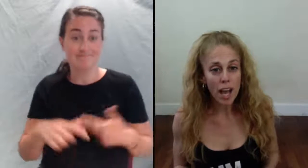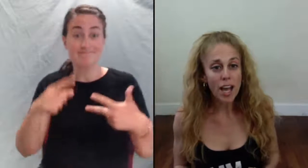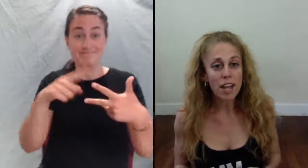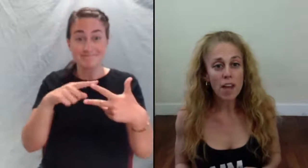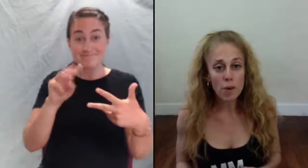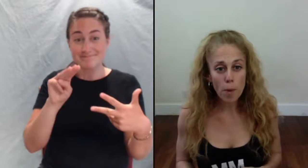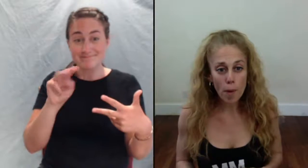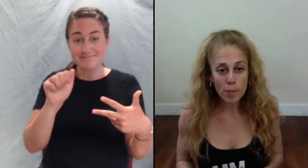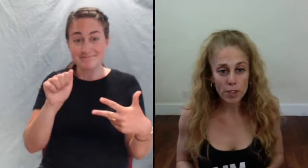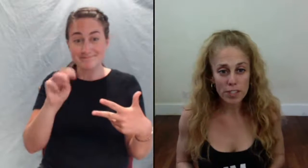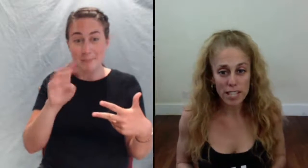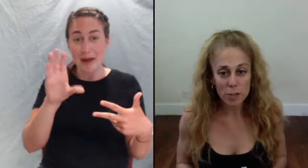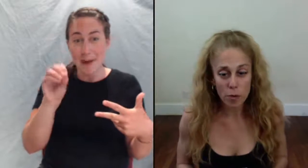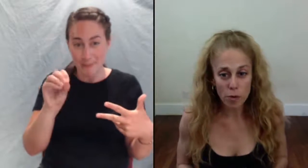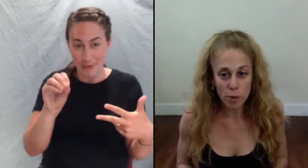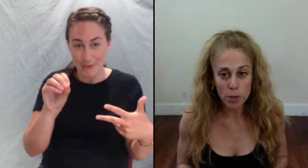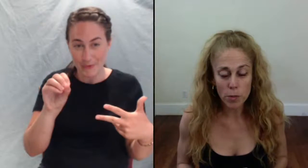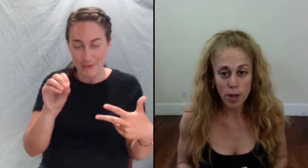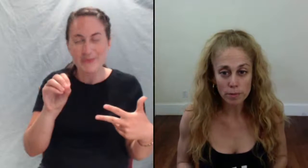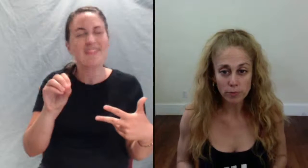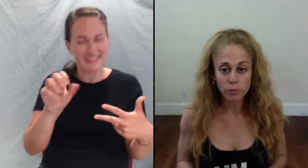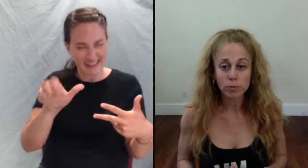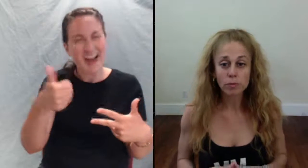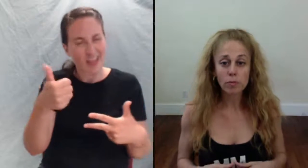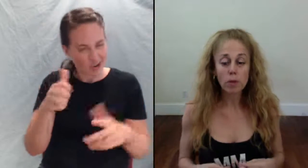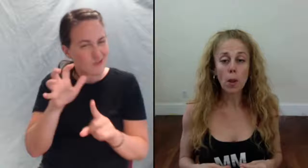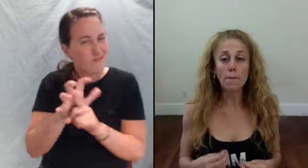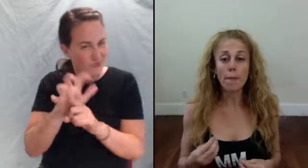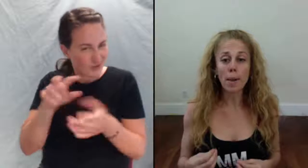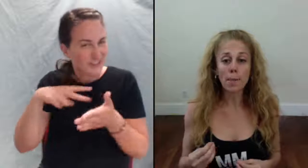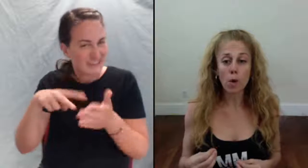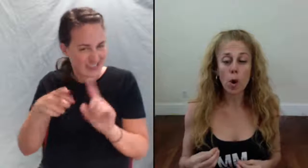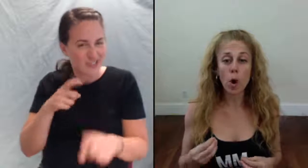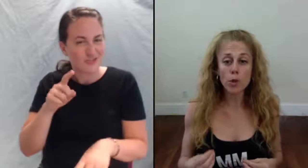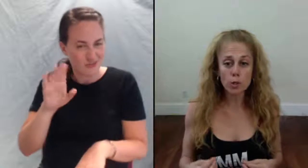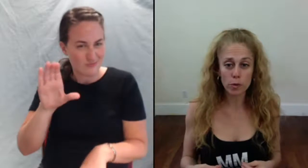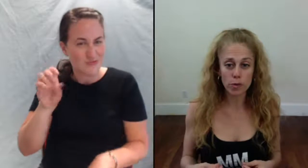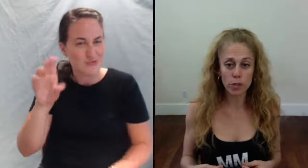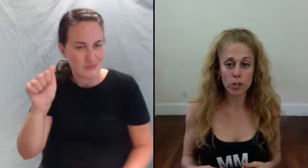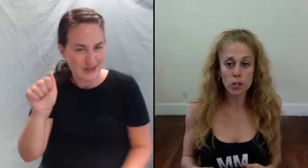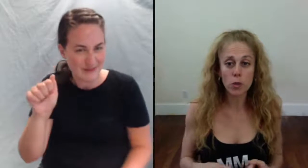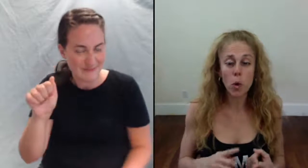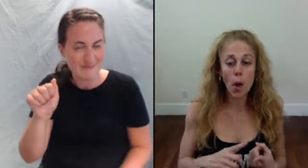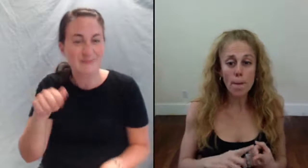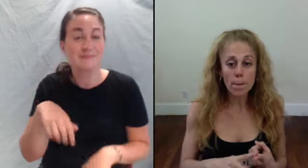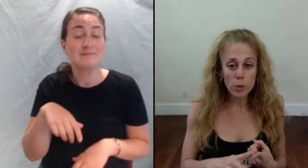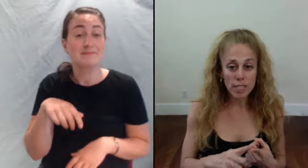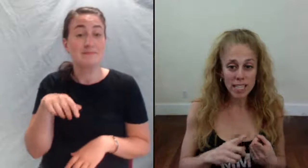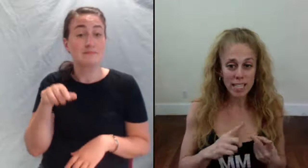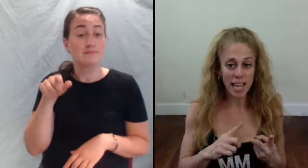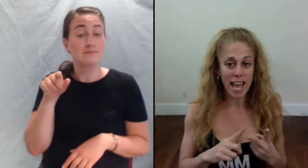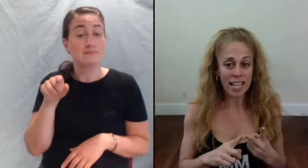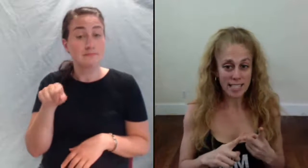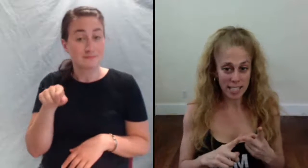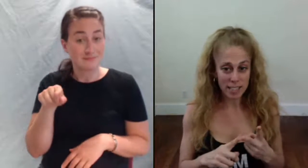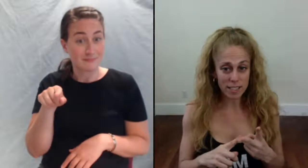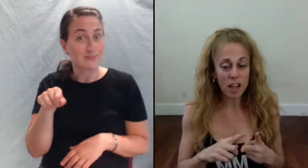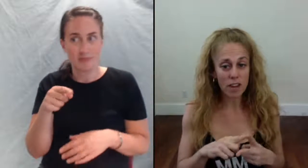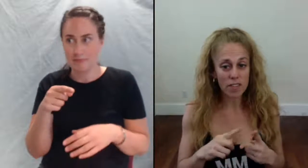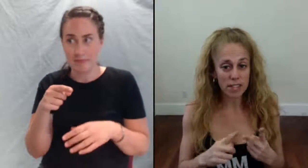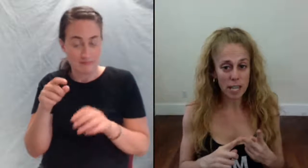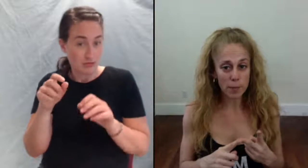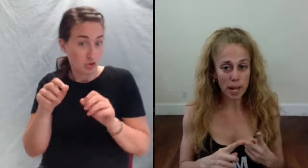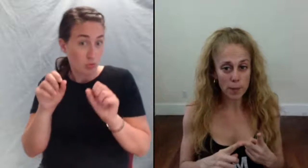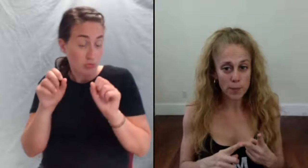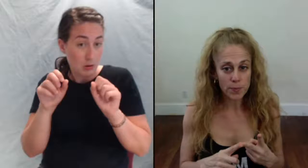mambo, another popular dance form from Cuba. Mambo also refers to music and dance